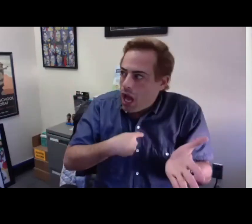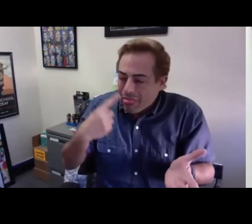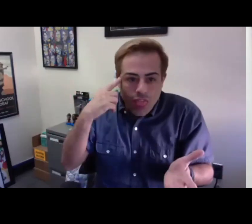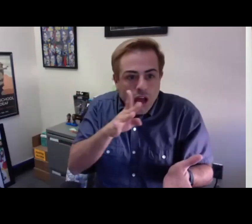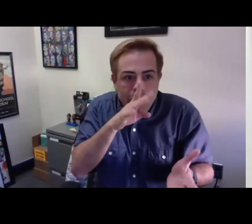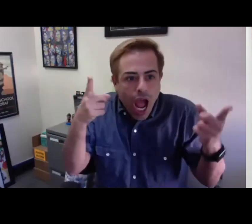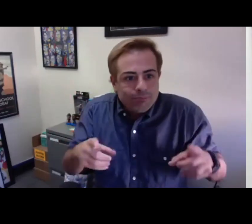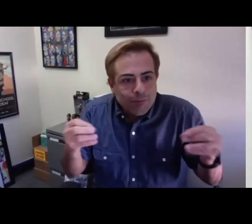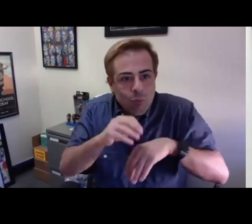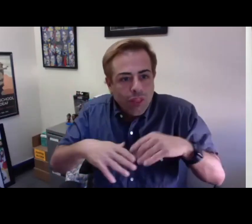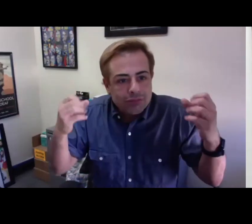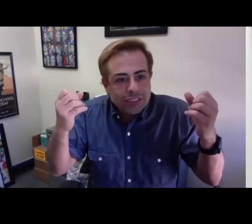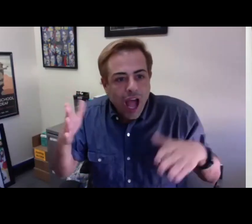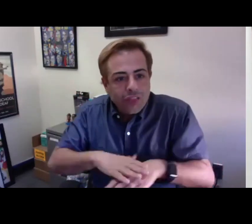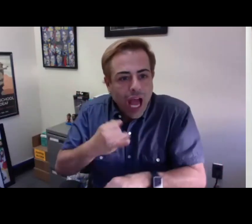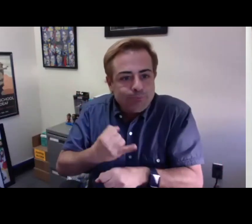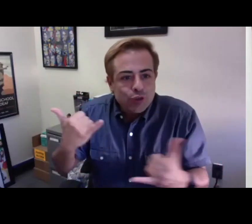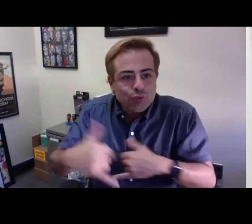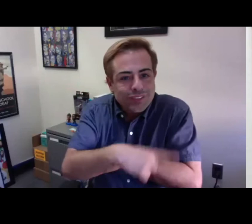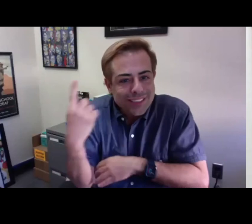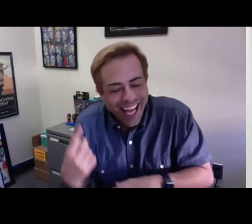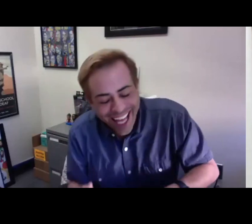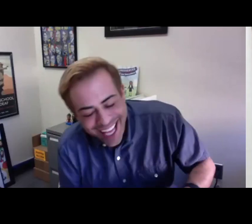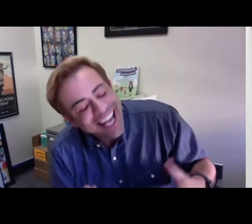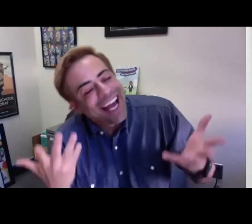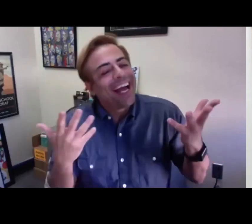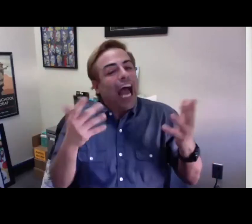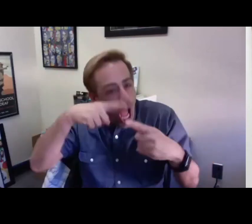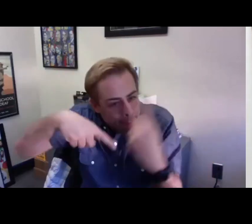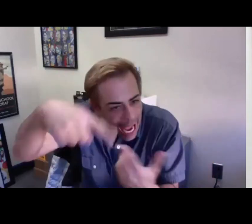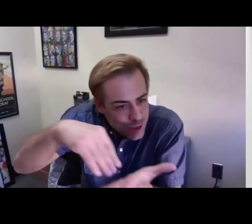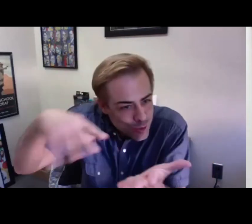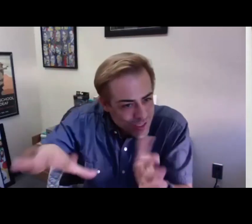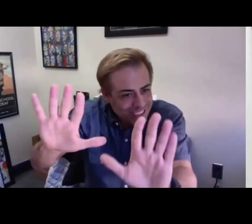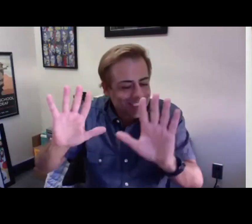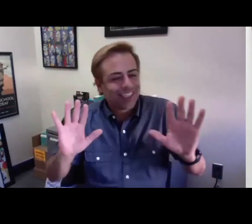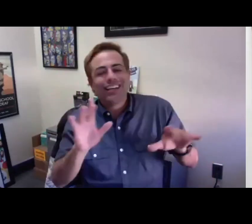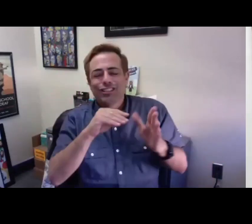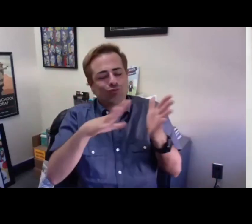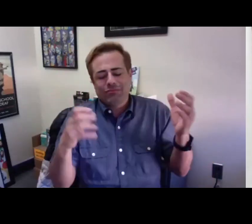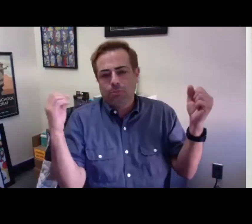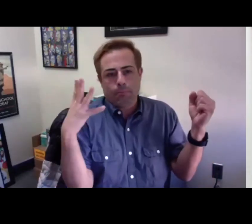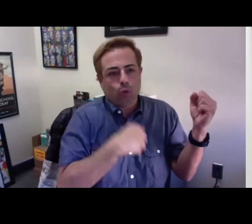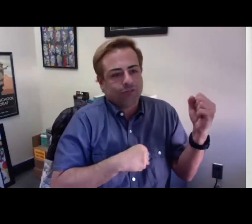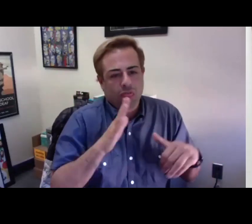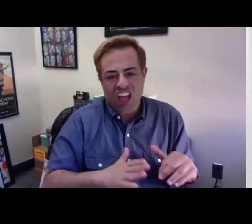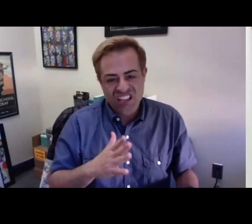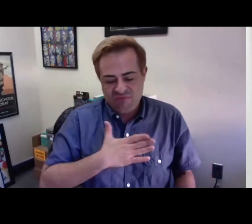different ways of communicating. Sometimes I think speaking is happening more than signing on campus with the